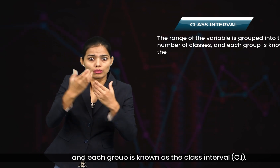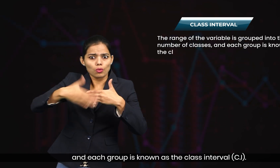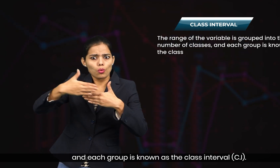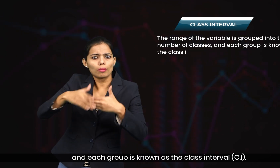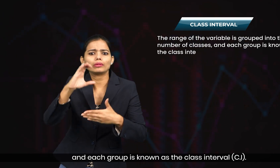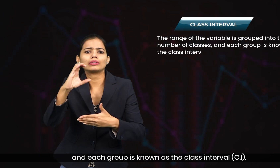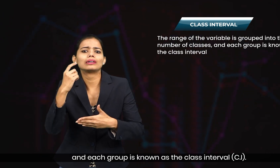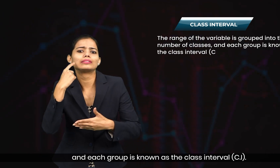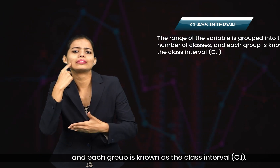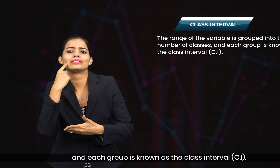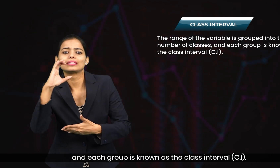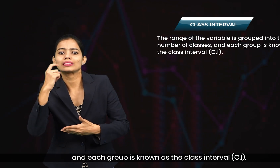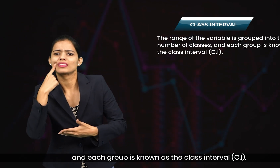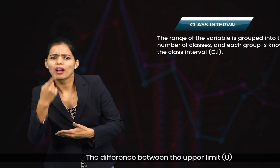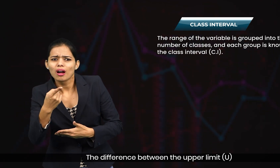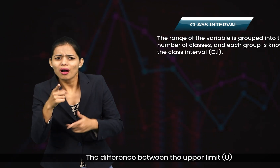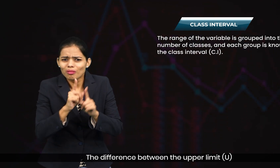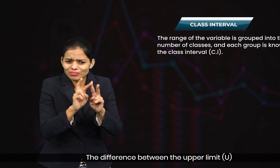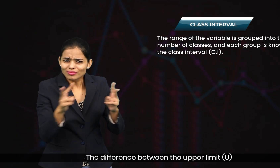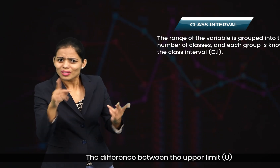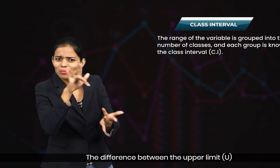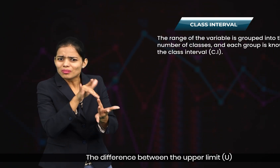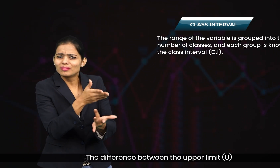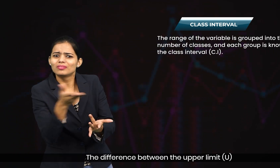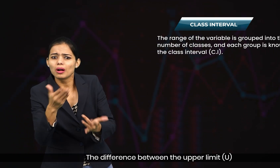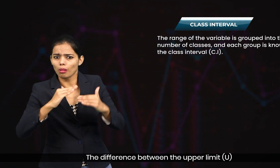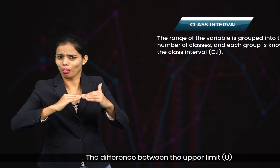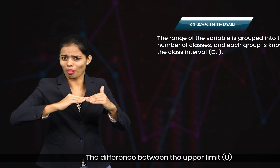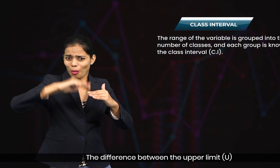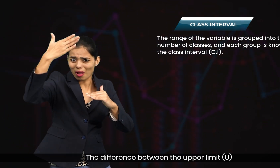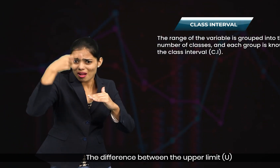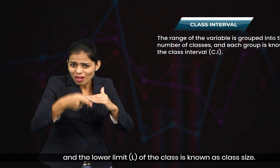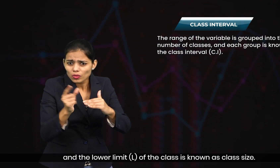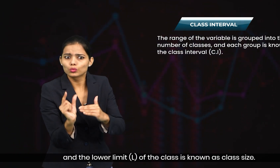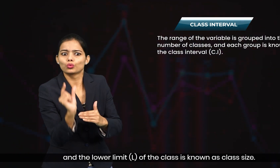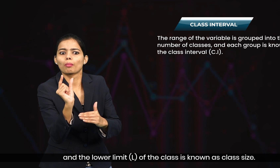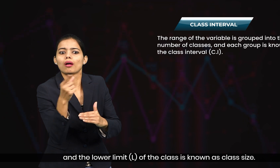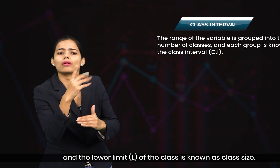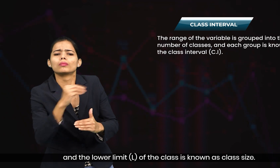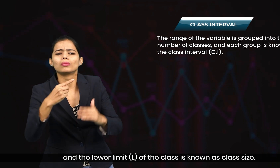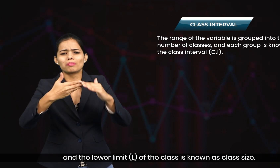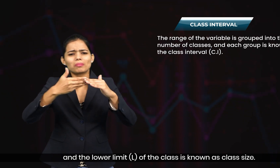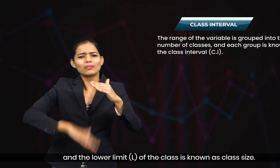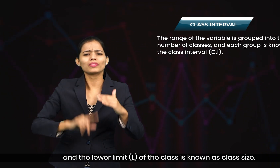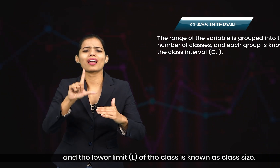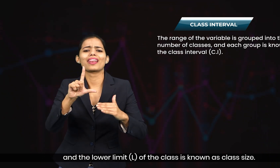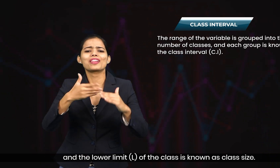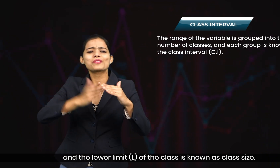class interval, Ci. The difference between the upper limit U and the lower limit L of the class is known